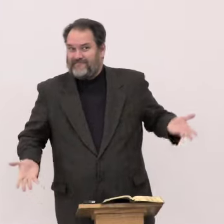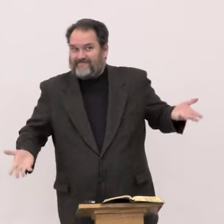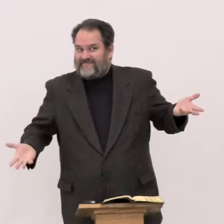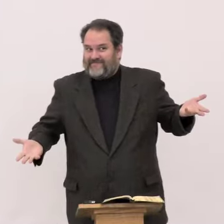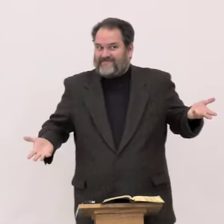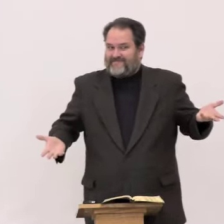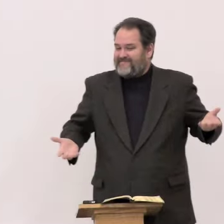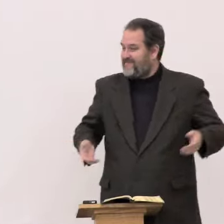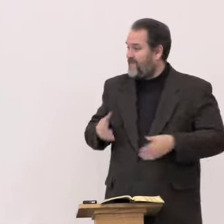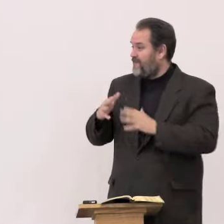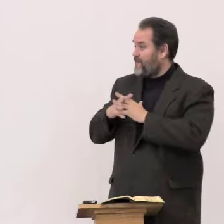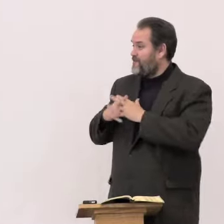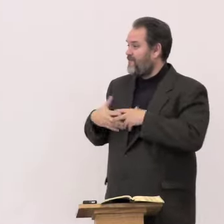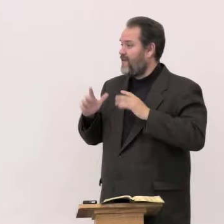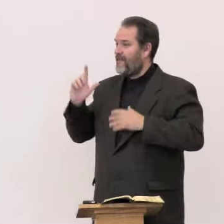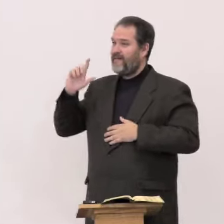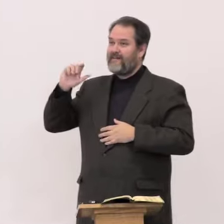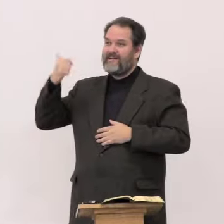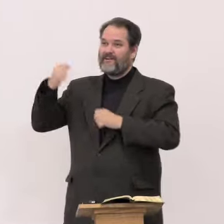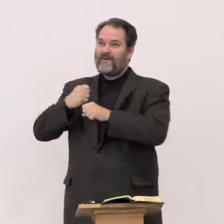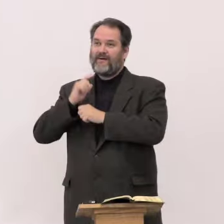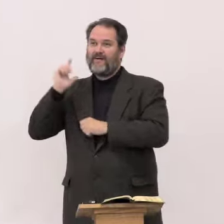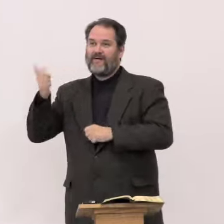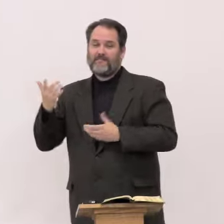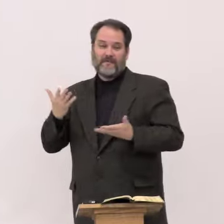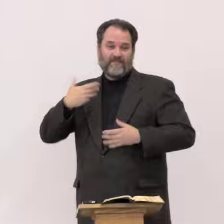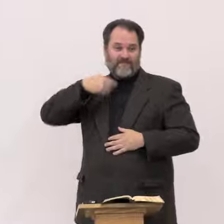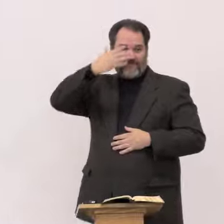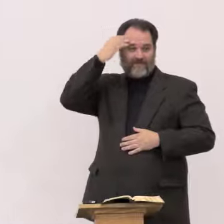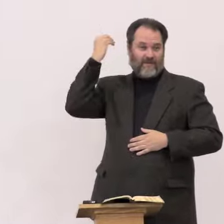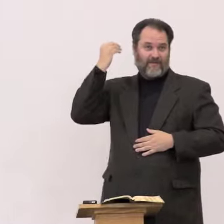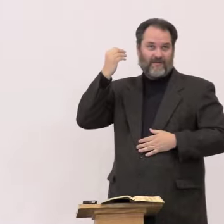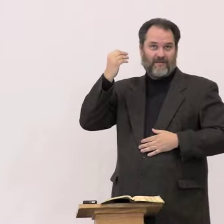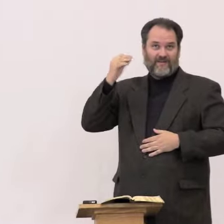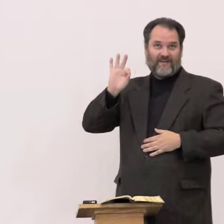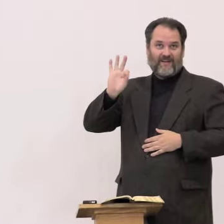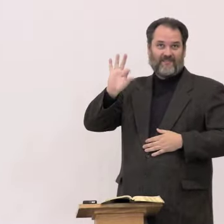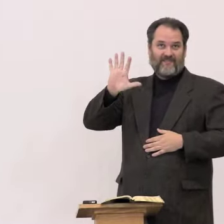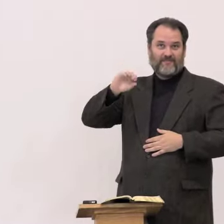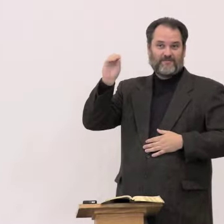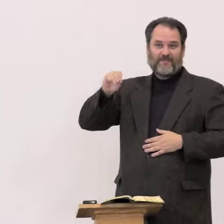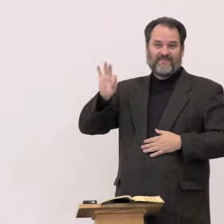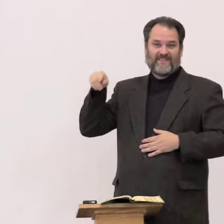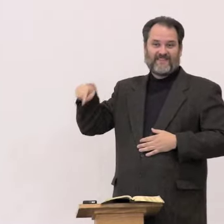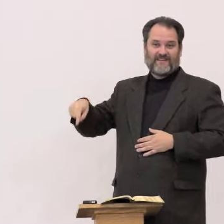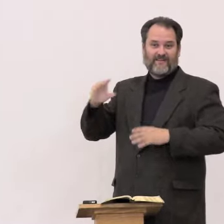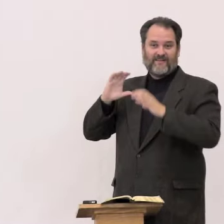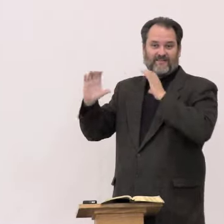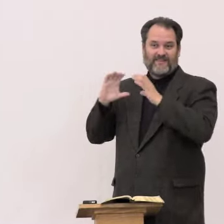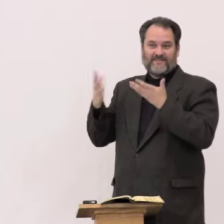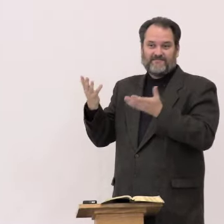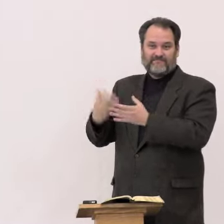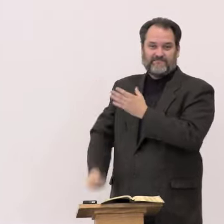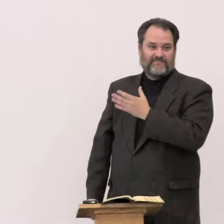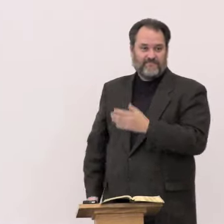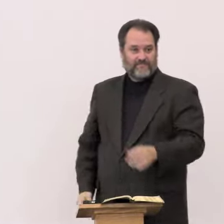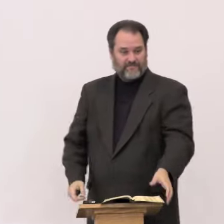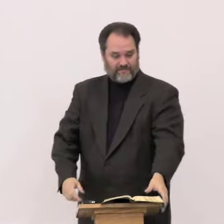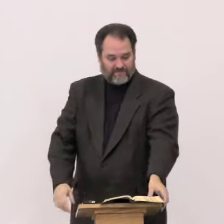What is sports? It's not living, it's not active. It's 10 years later, you might forget 95% of the conversation, you're going to